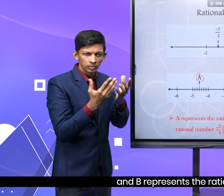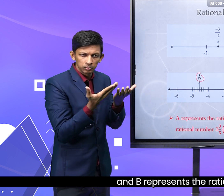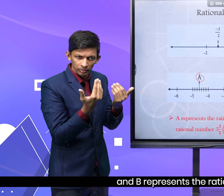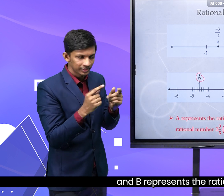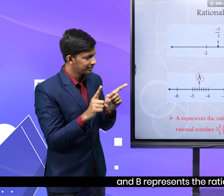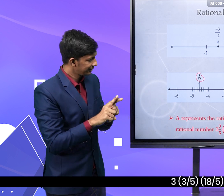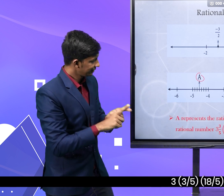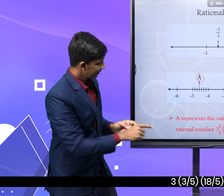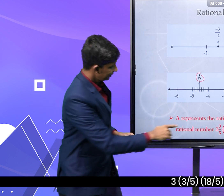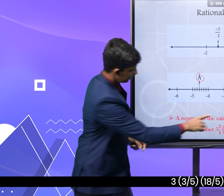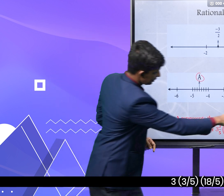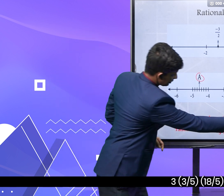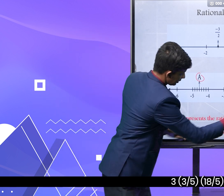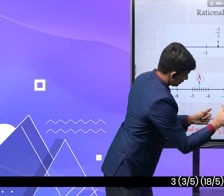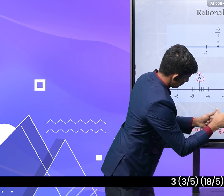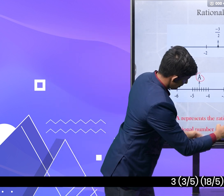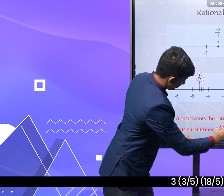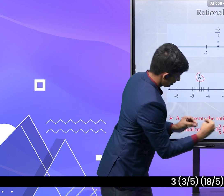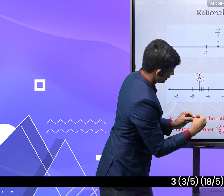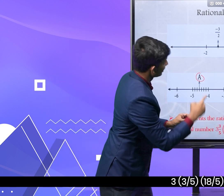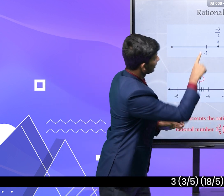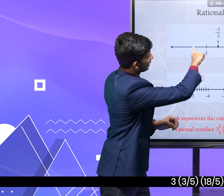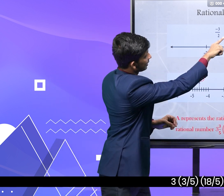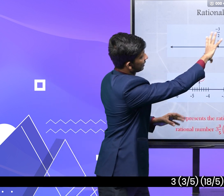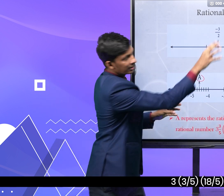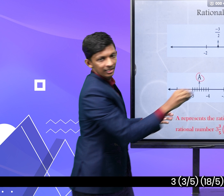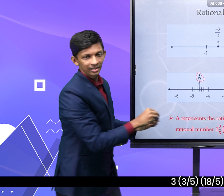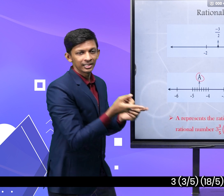number 3 by 5 of 18 by 5.